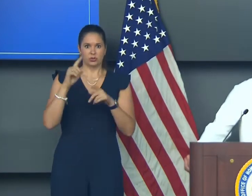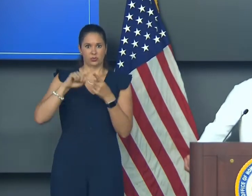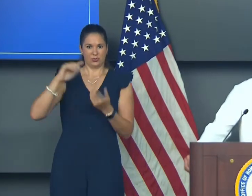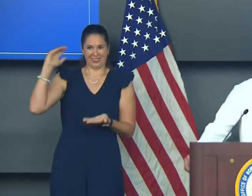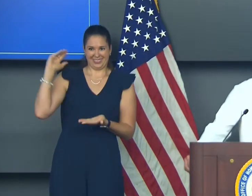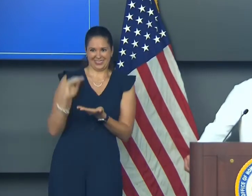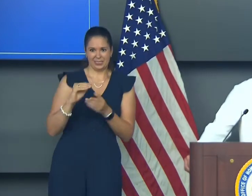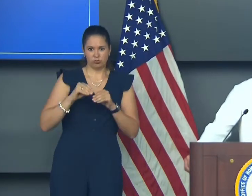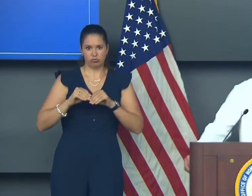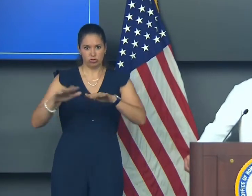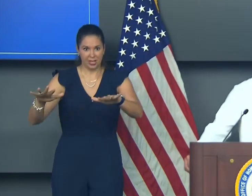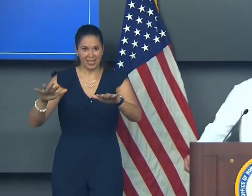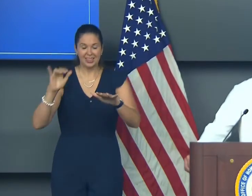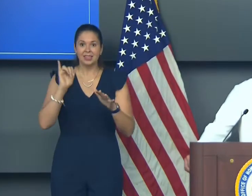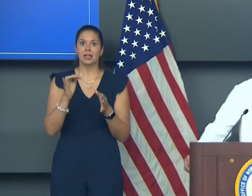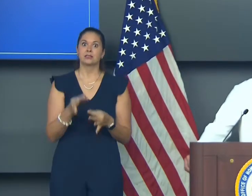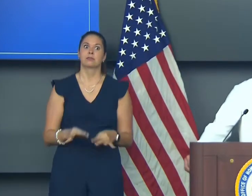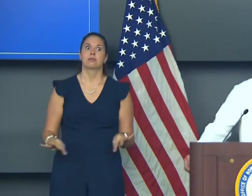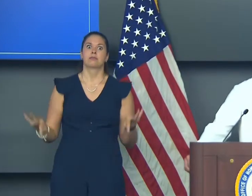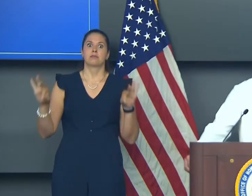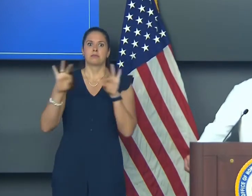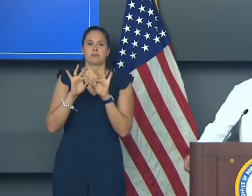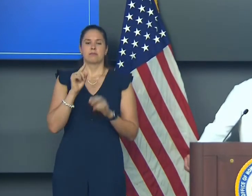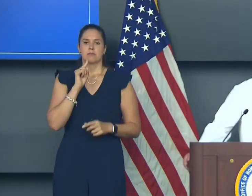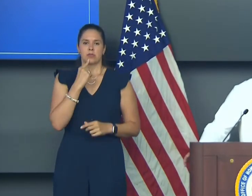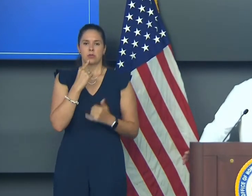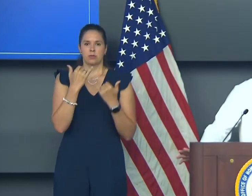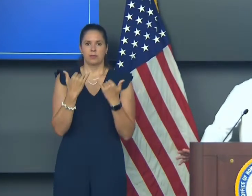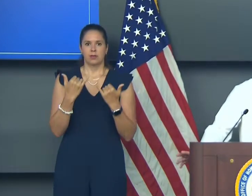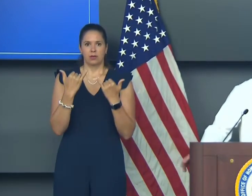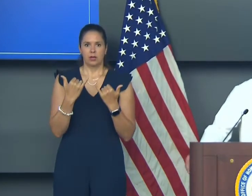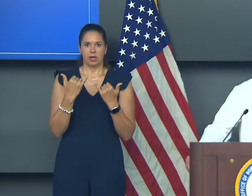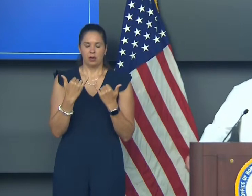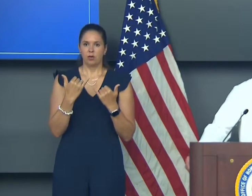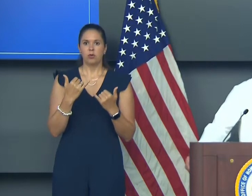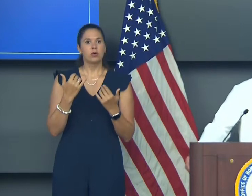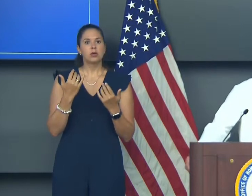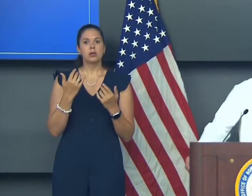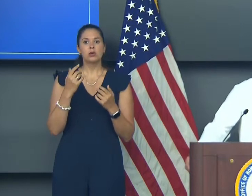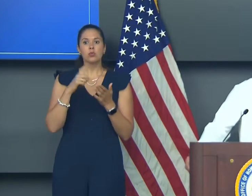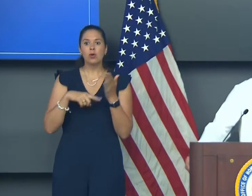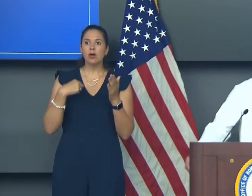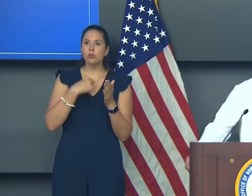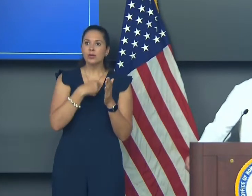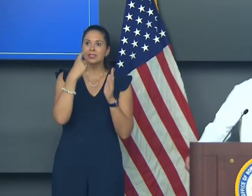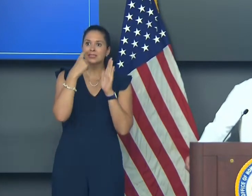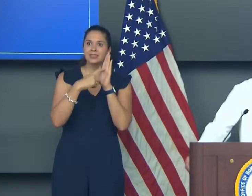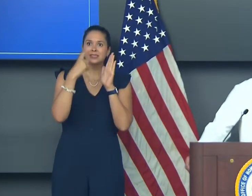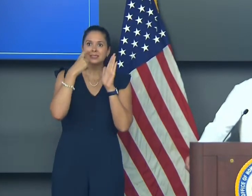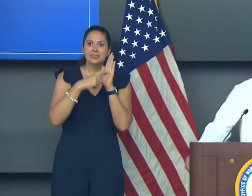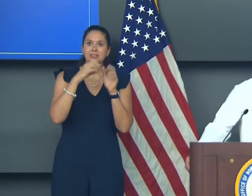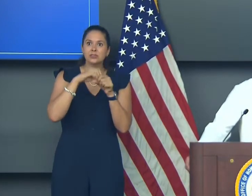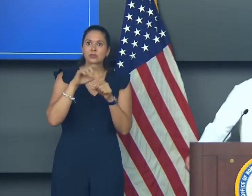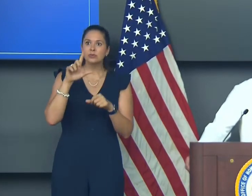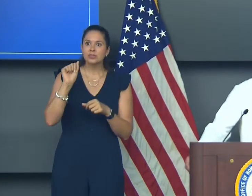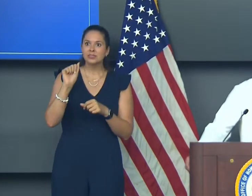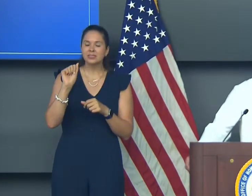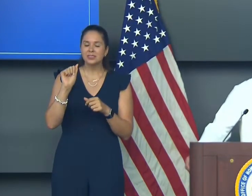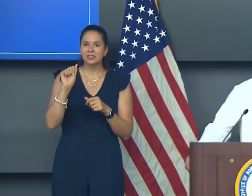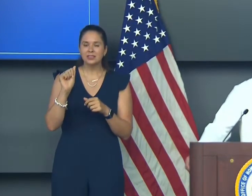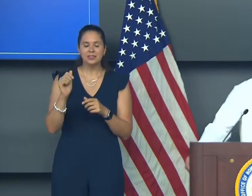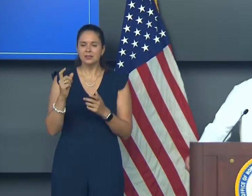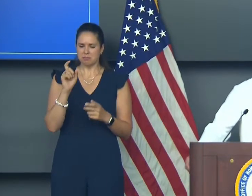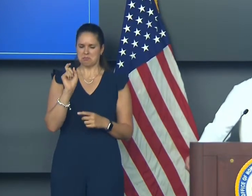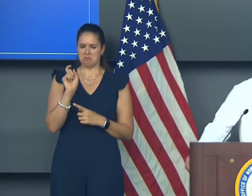which is absolutely paramount right now, in light of all the things we're seeing across the state of Louisiana, simply has